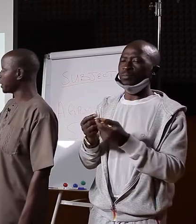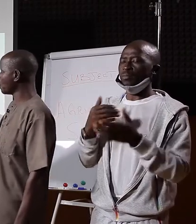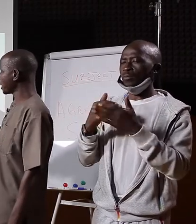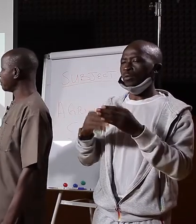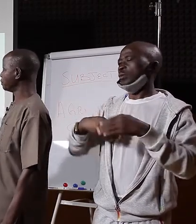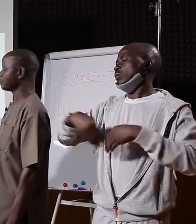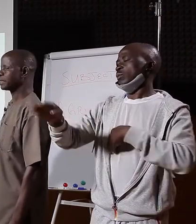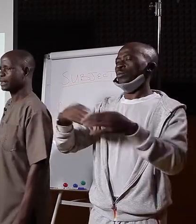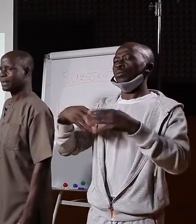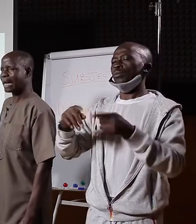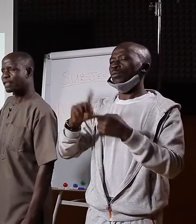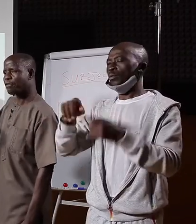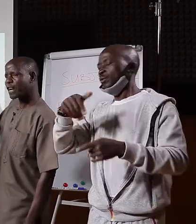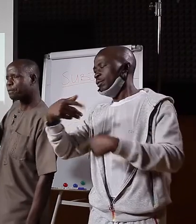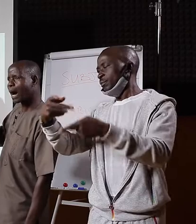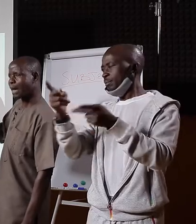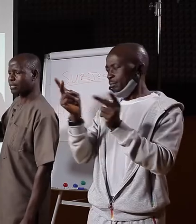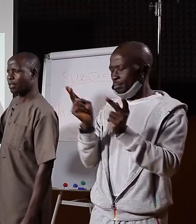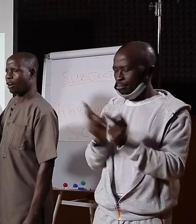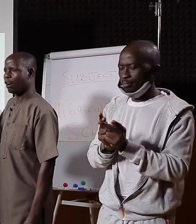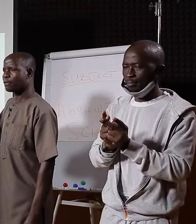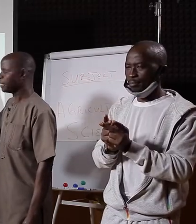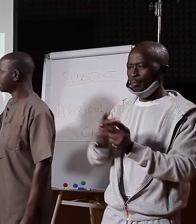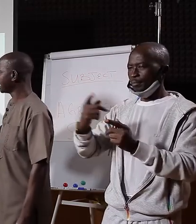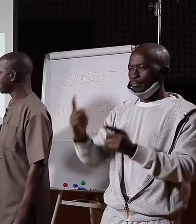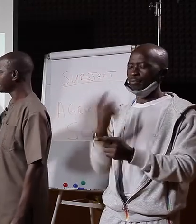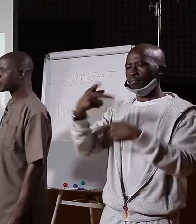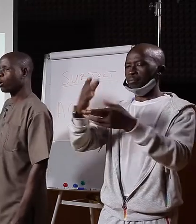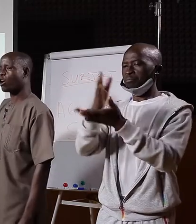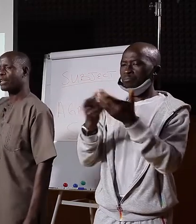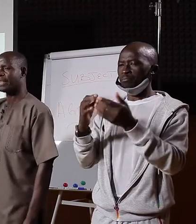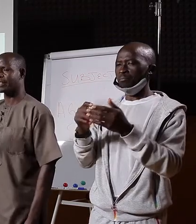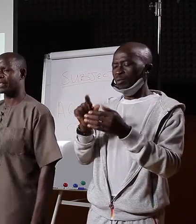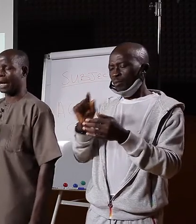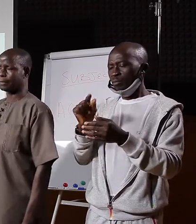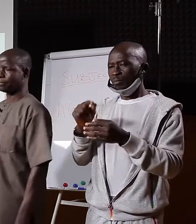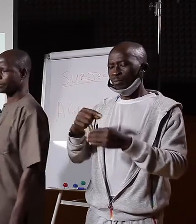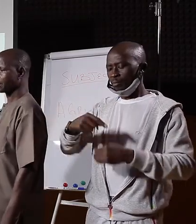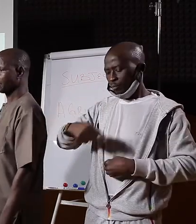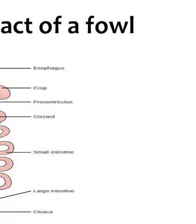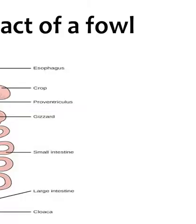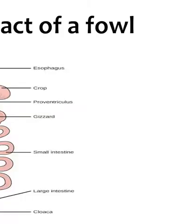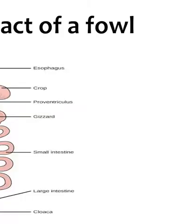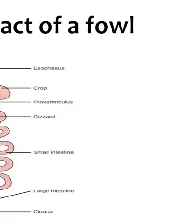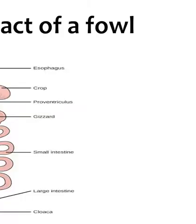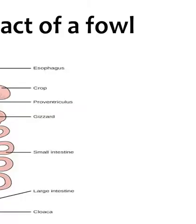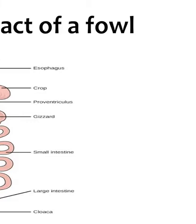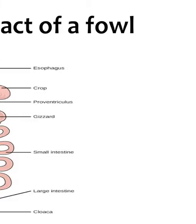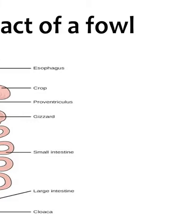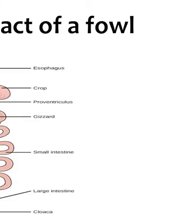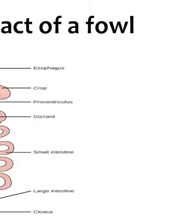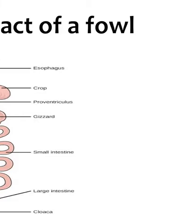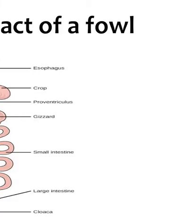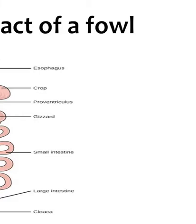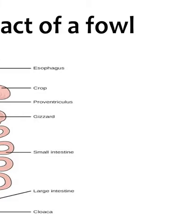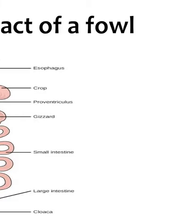moves to the duodenum. That's the first part of the small intestine. And at that